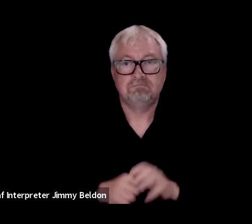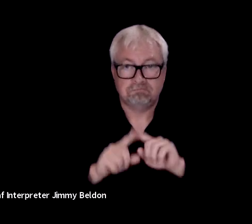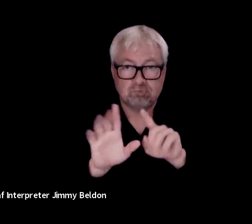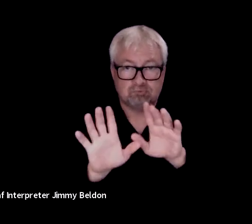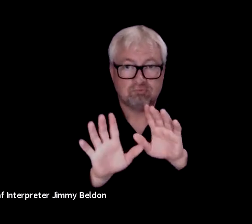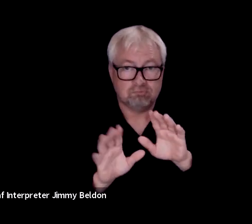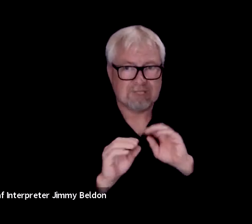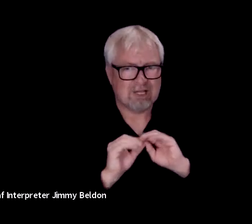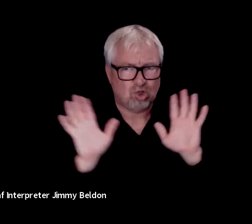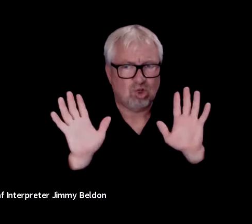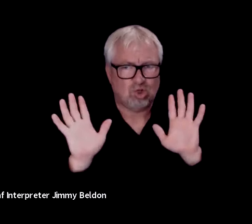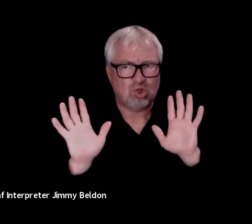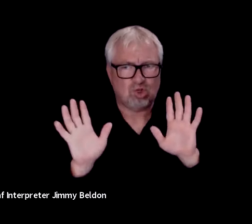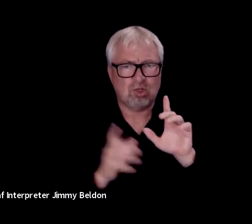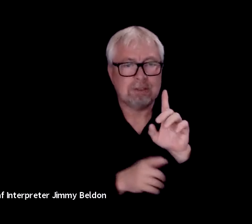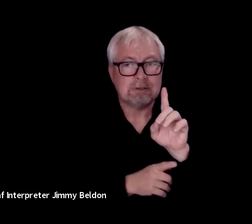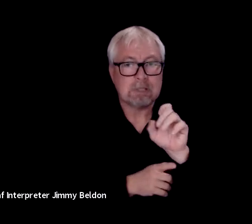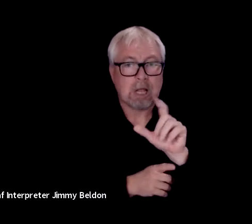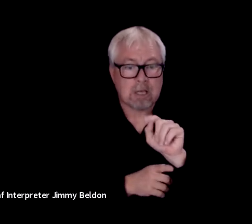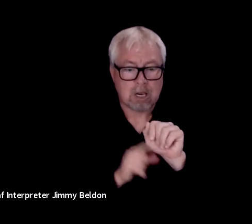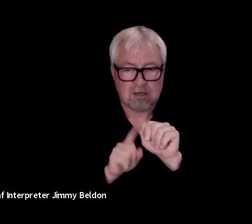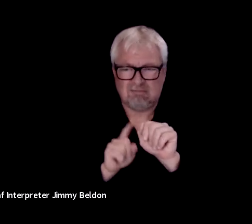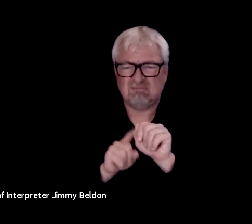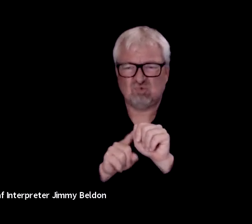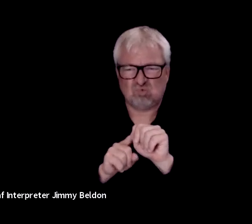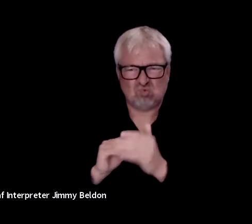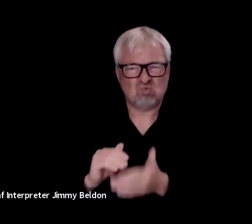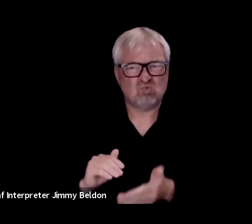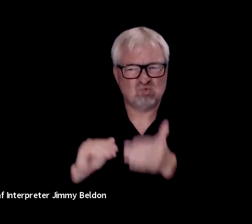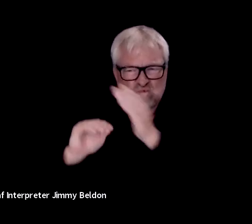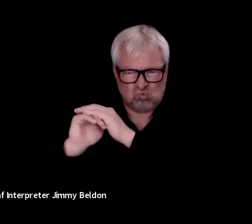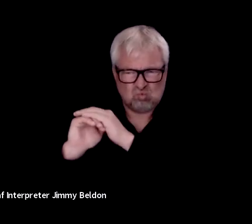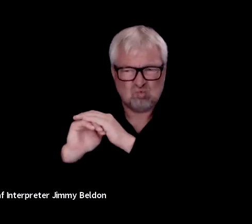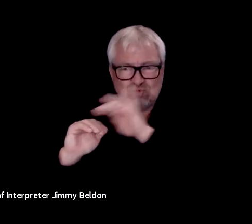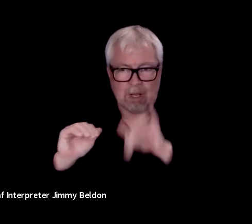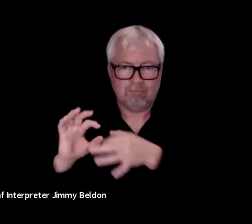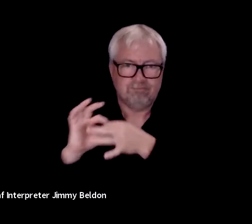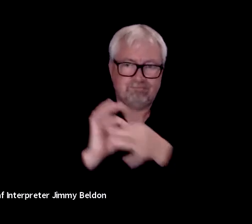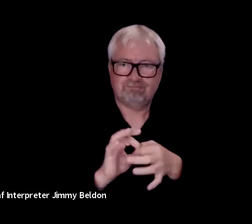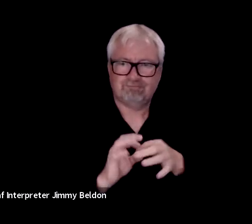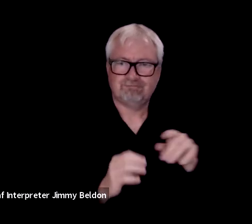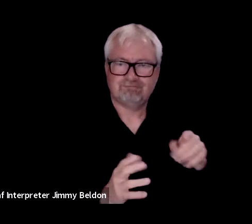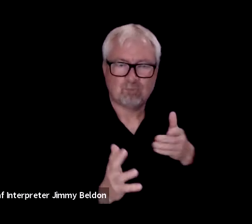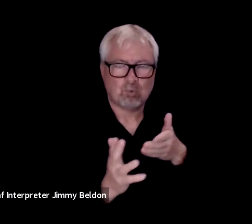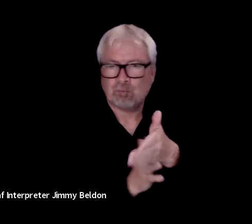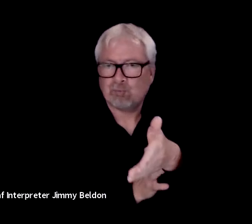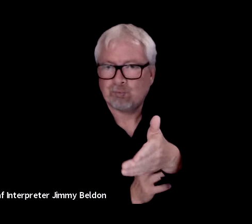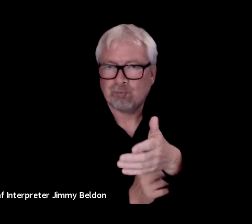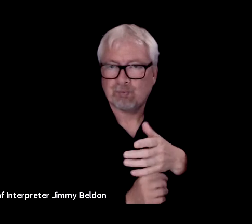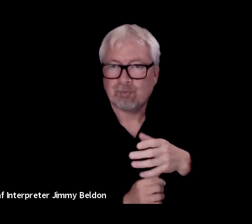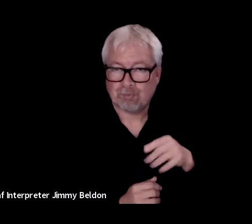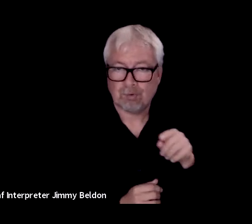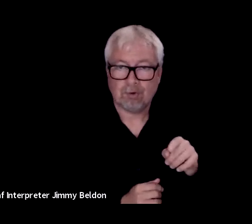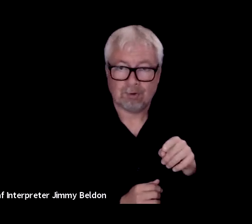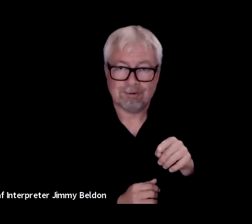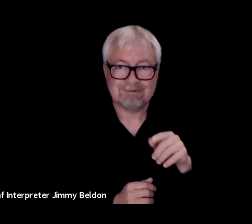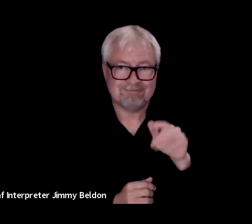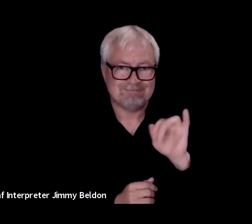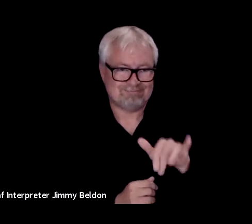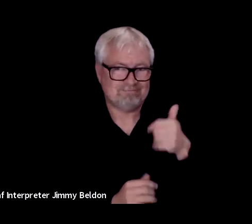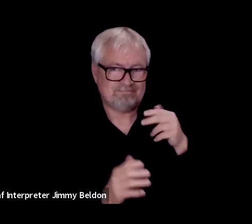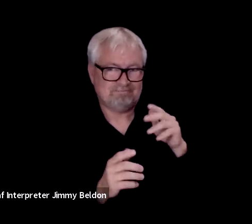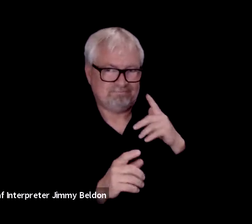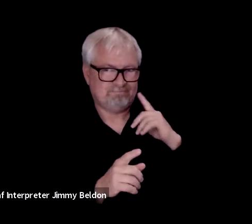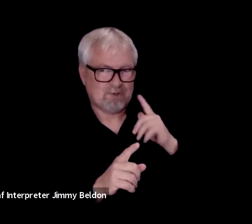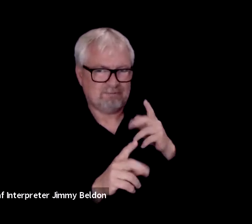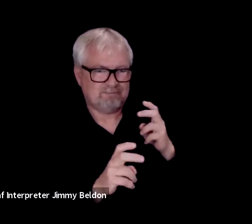past, and potentially waning immunity due to time. So I think that's just